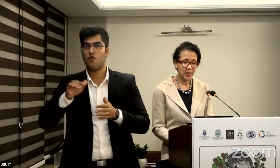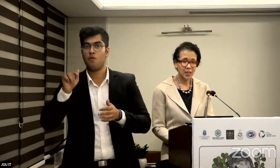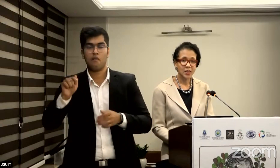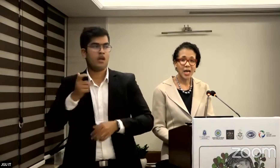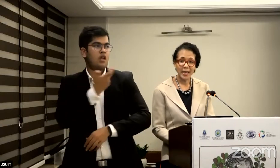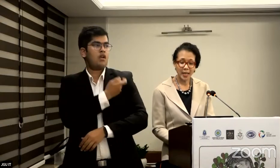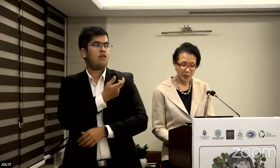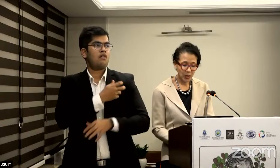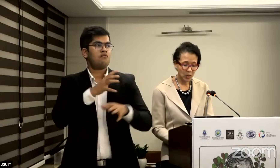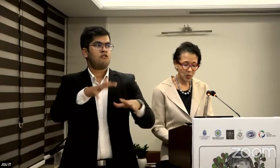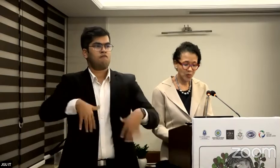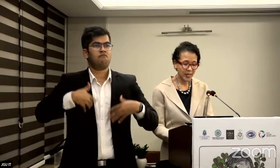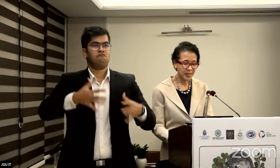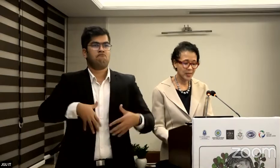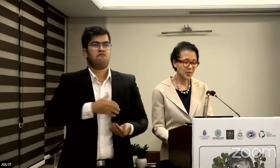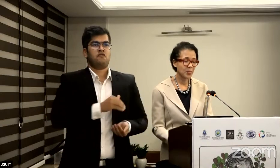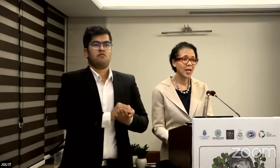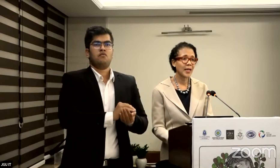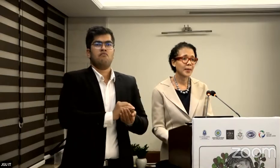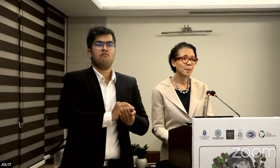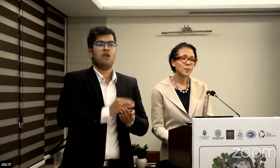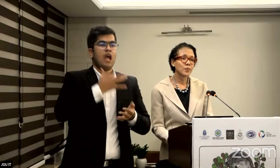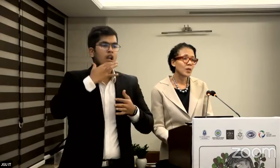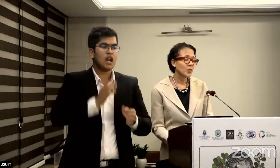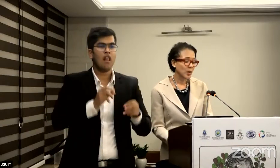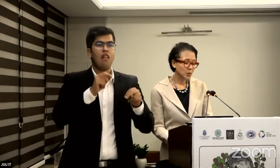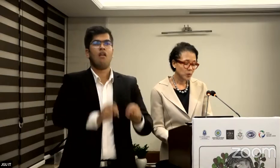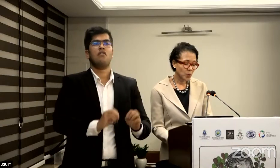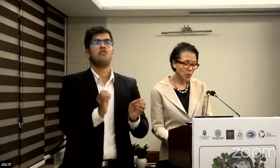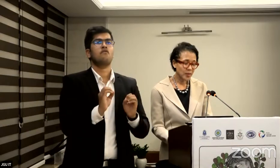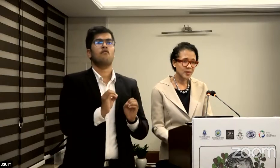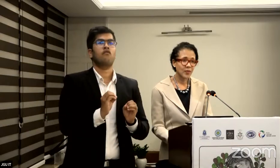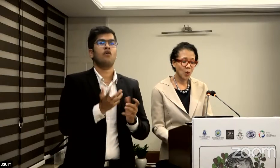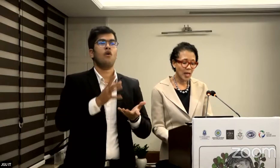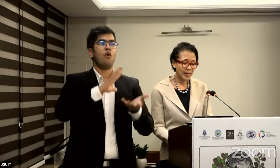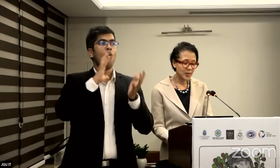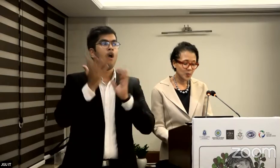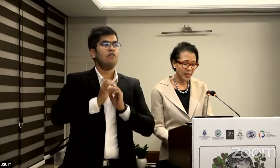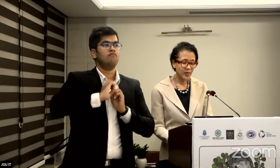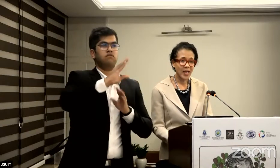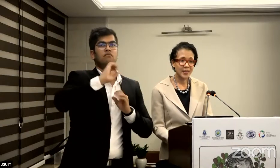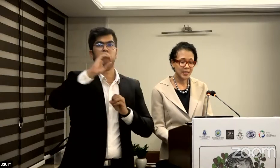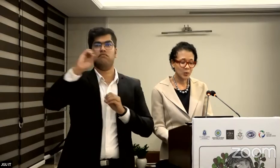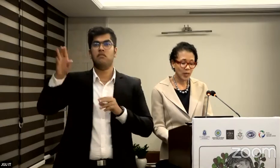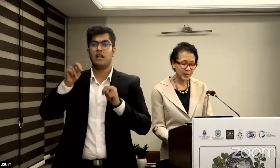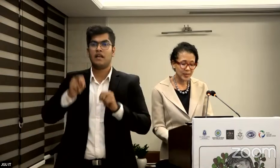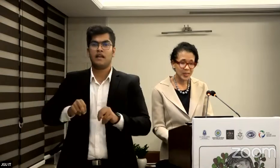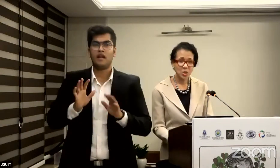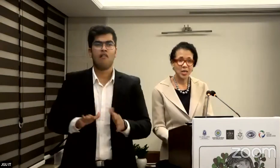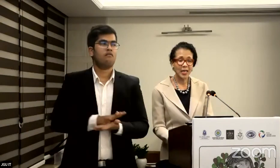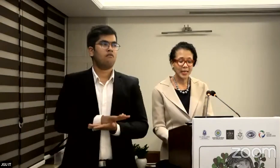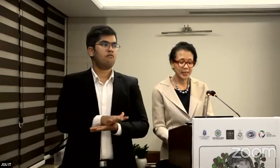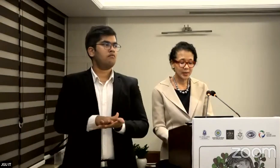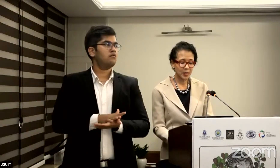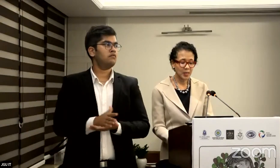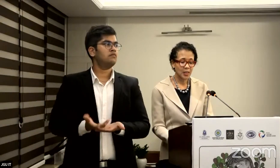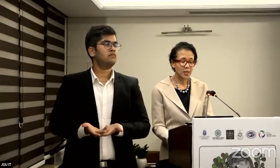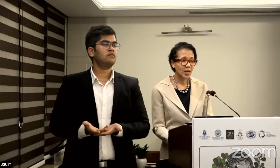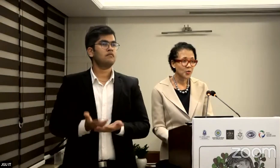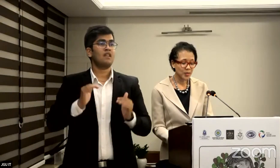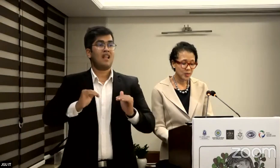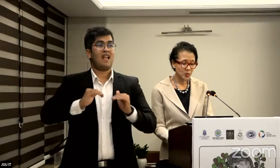needed, tying up the global vaccine supply. There were reports of widespread vaccine wastage in